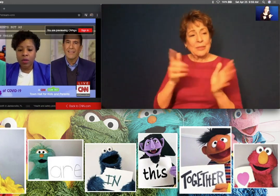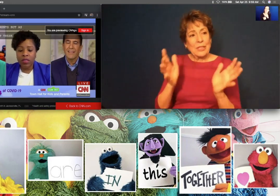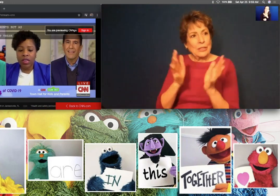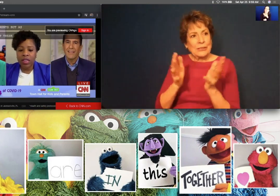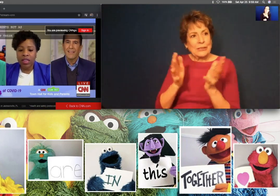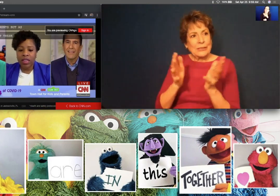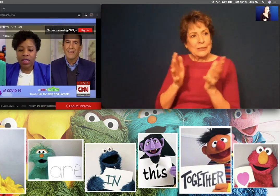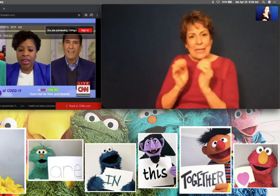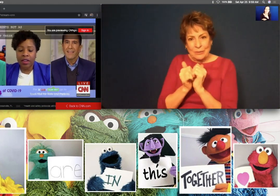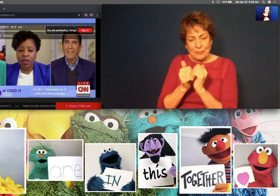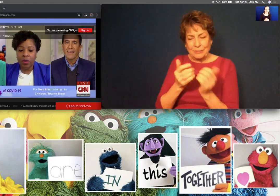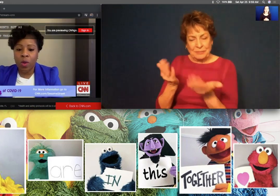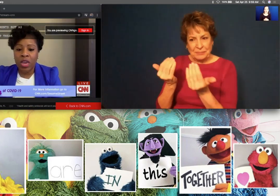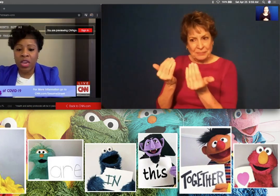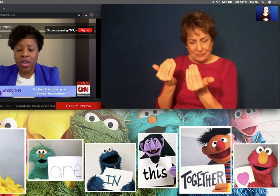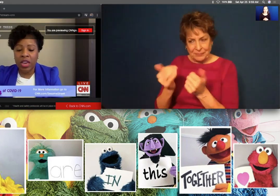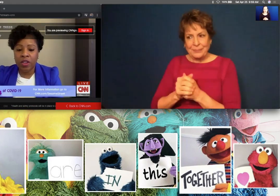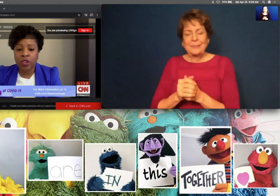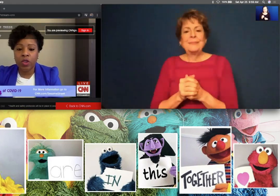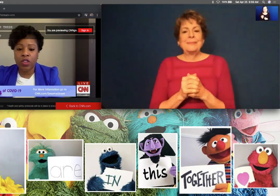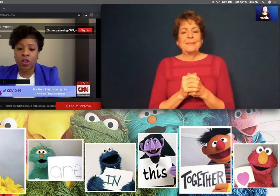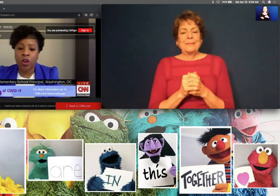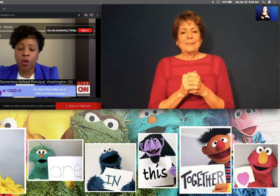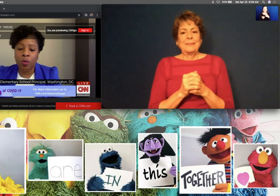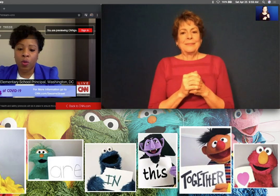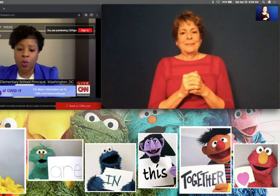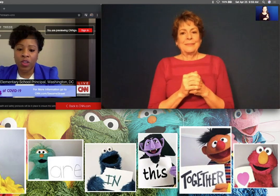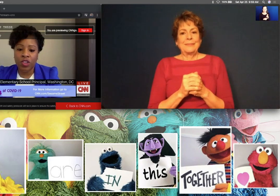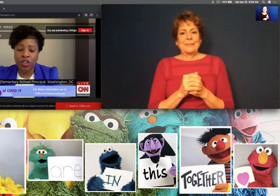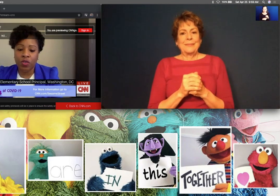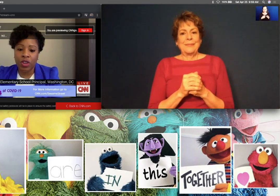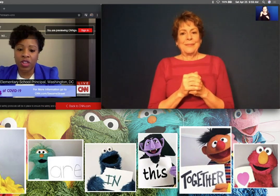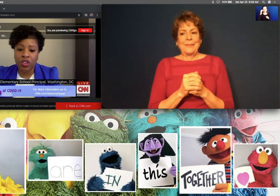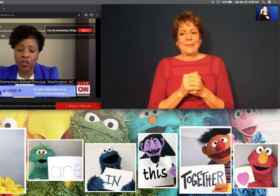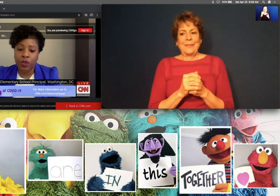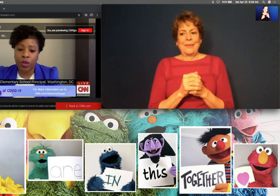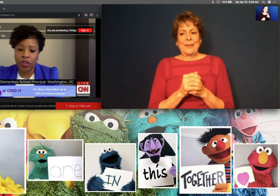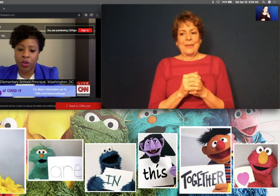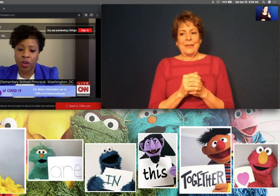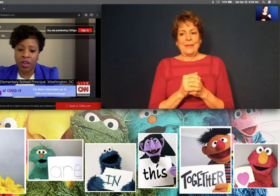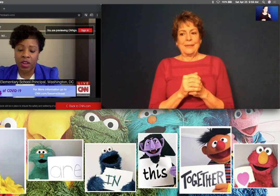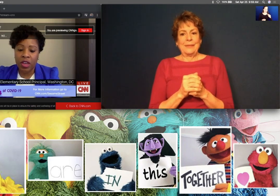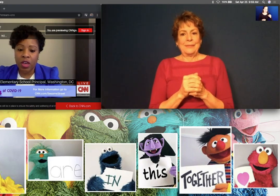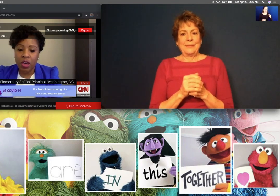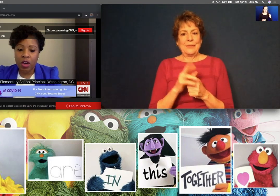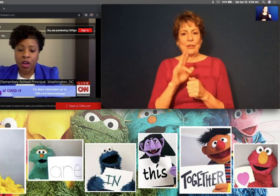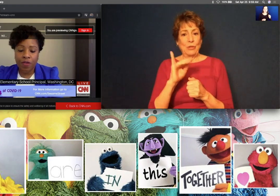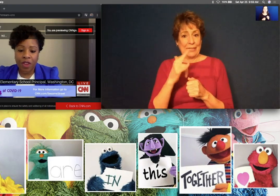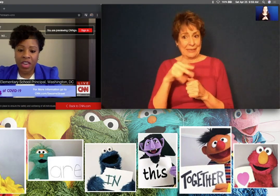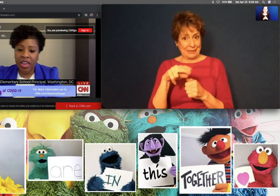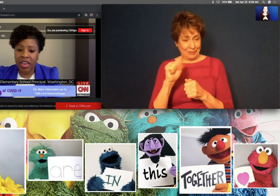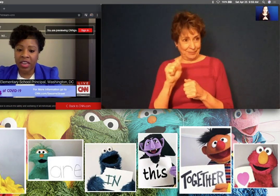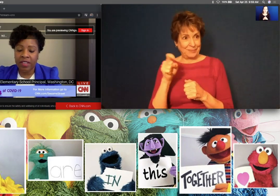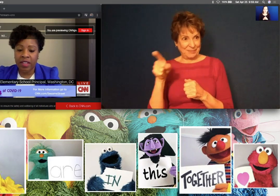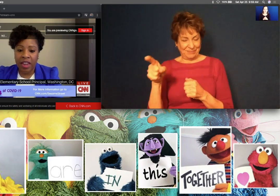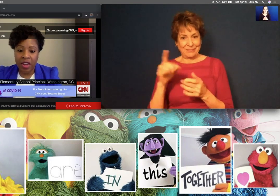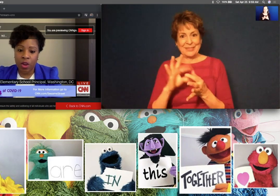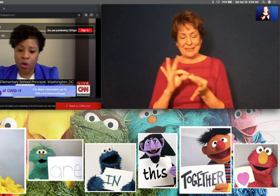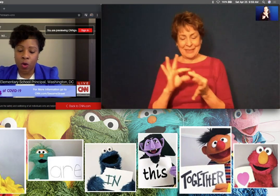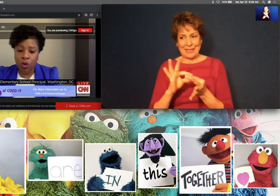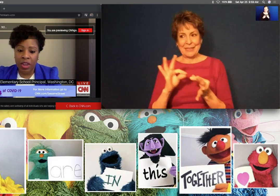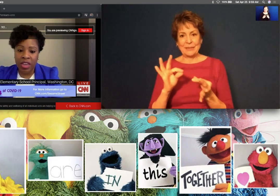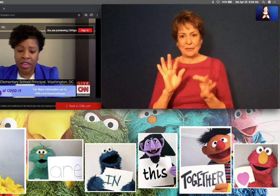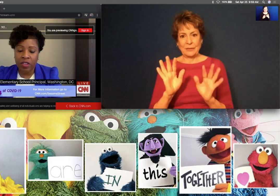What do you think, Ms. Riggins? Well, I would say that in the short term, we should really just focus